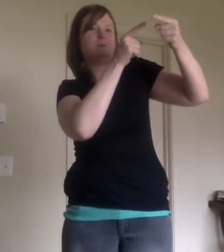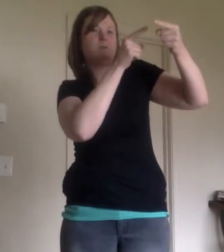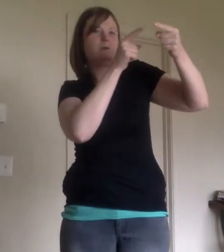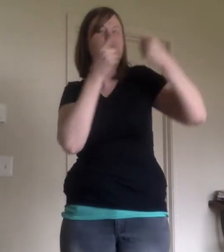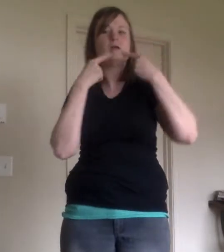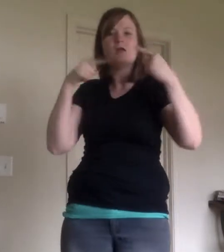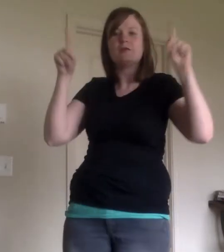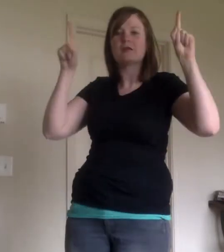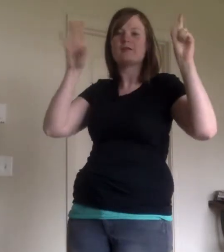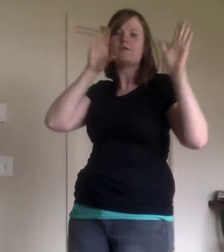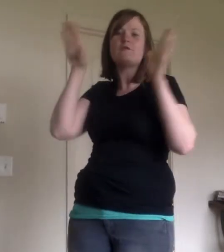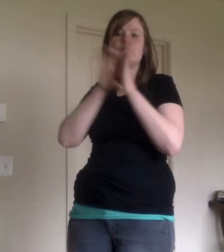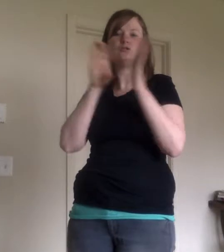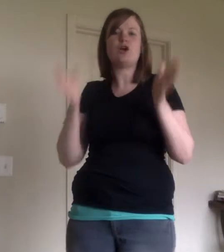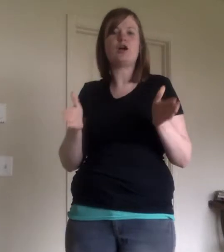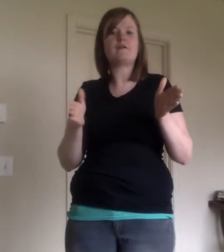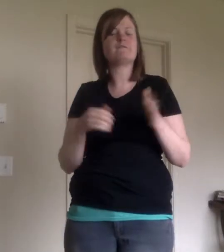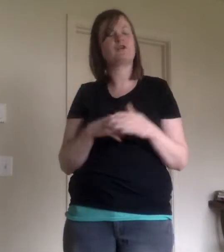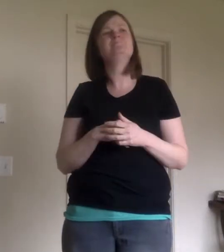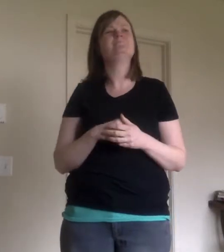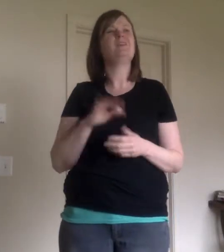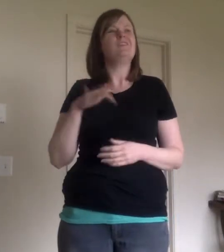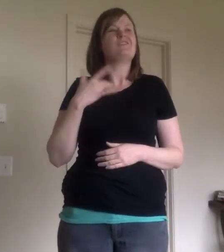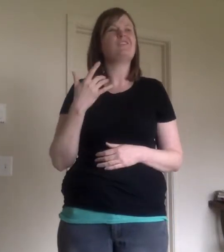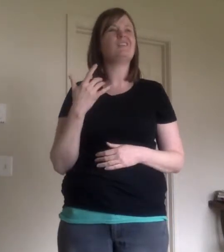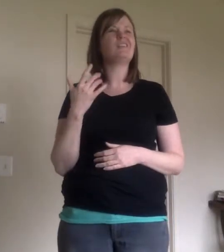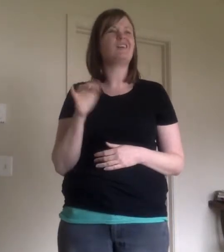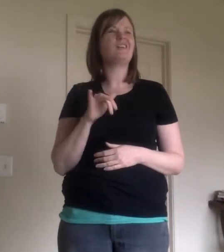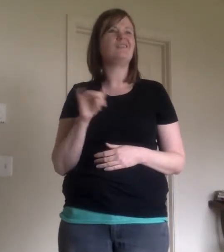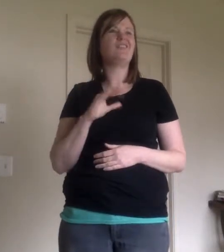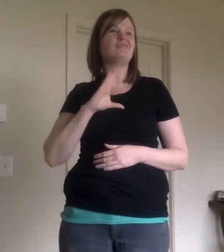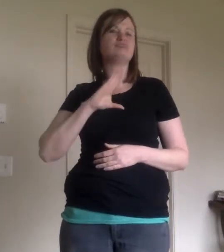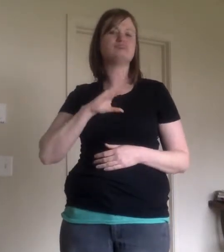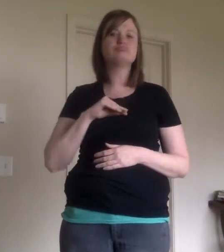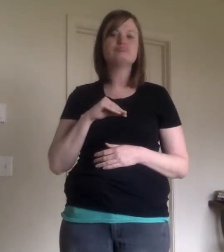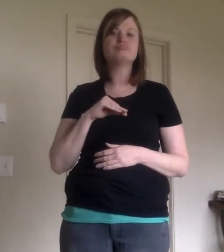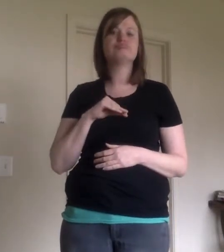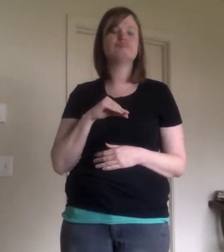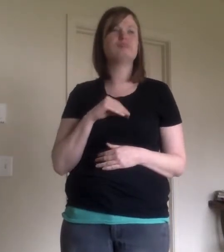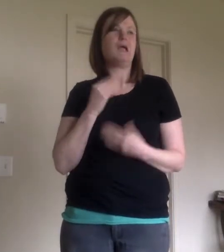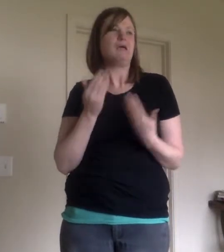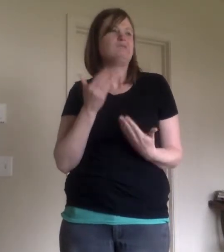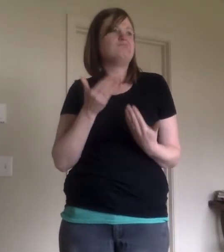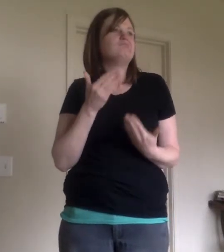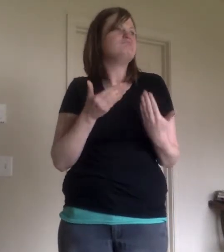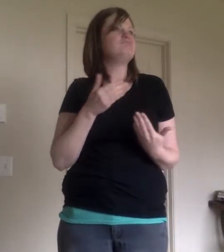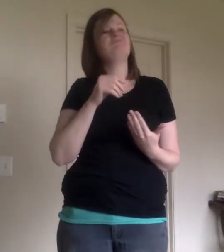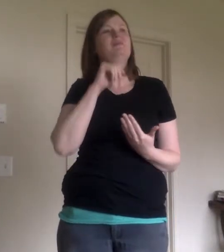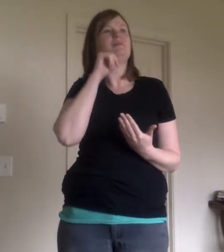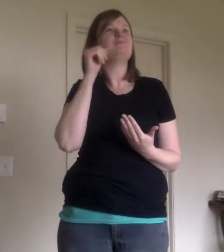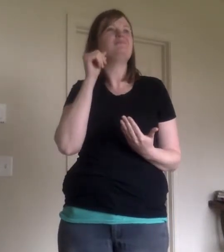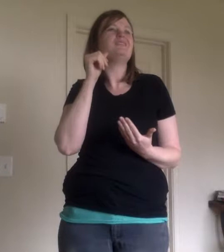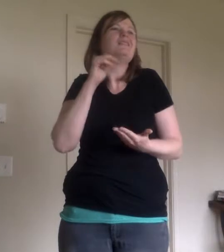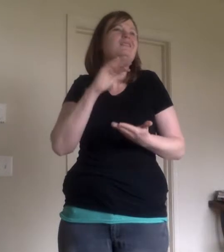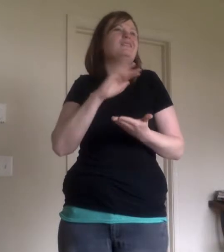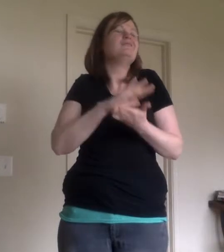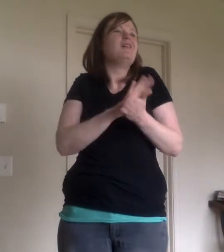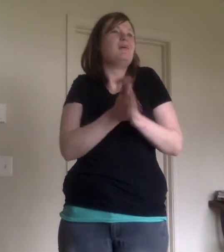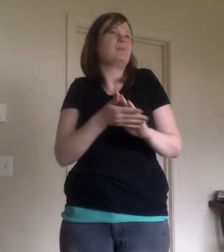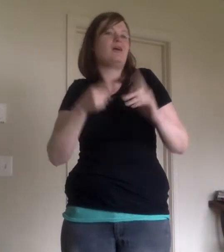And I was just feeling kind of discouraged during that time of maybe I'm not going to be able to become a photographer, or maybe I just don't have that eye and